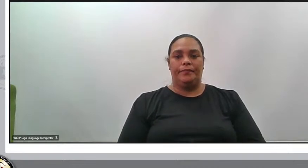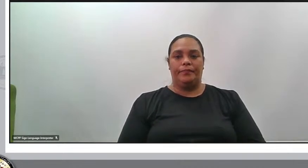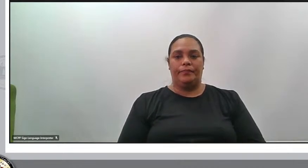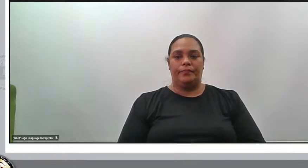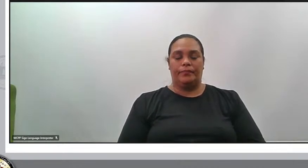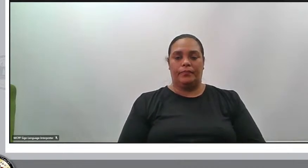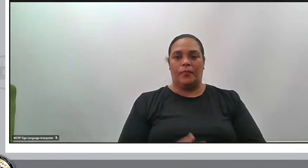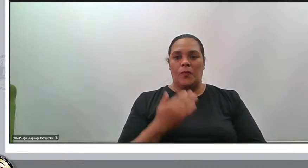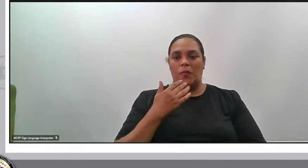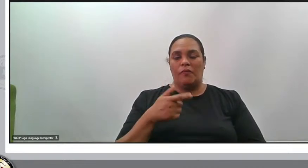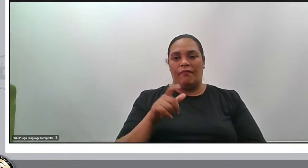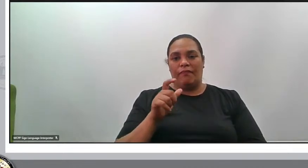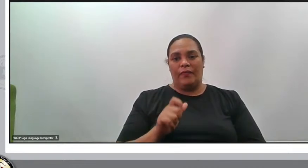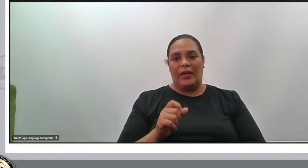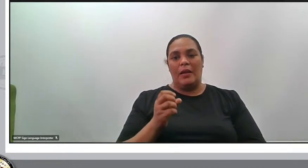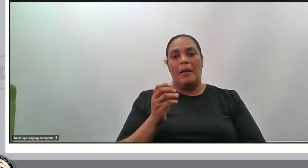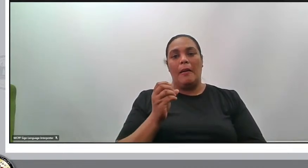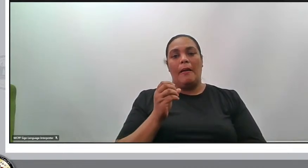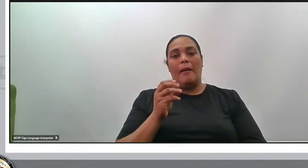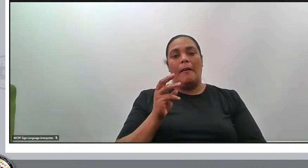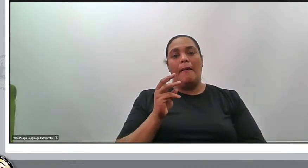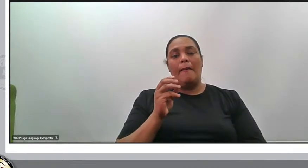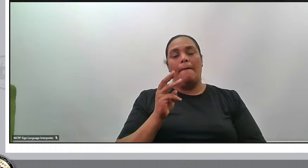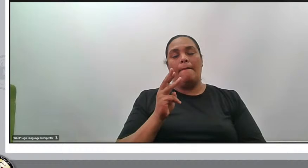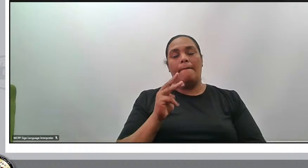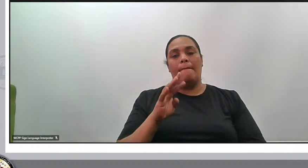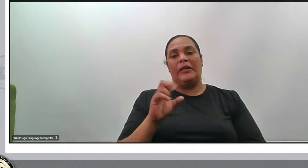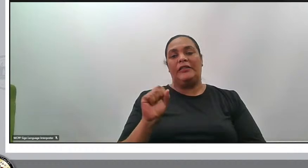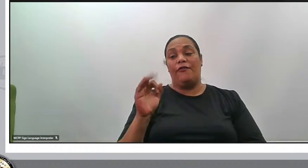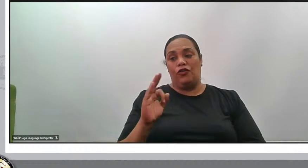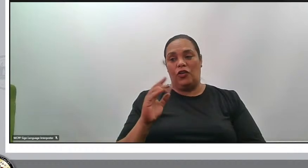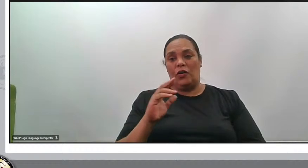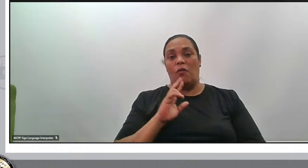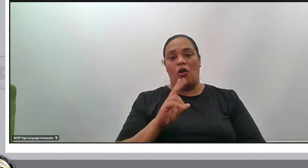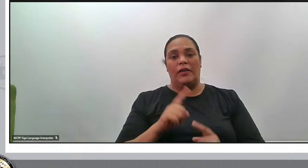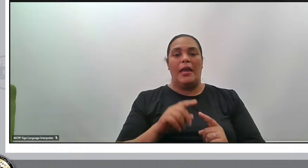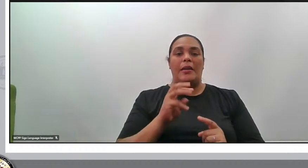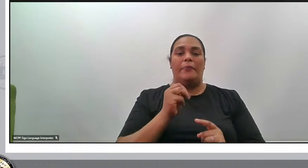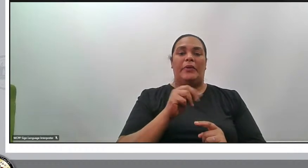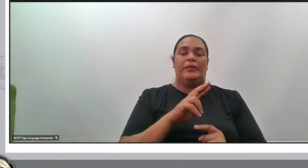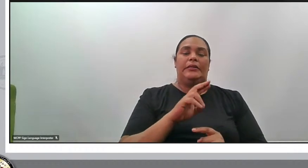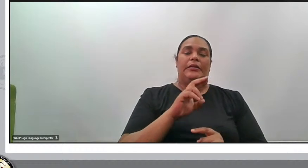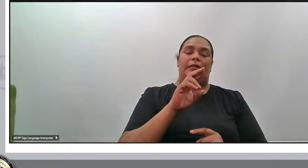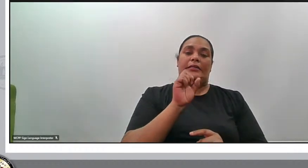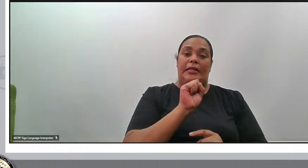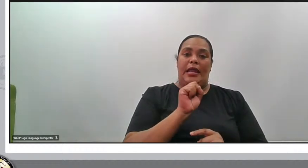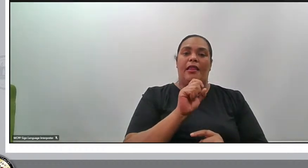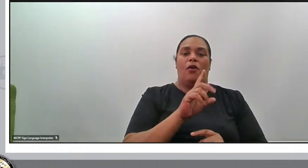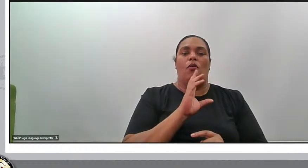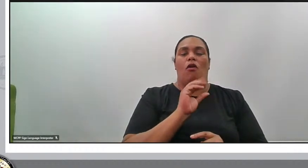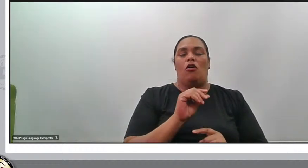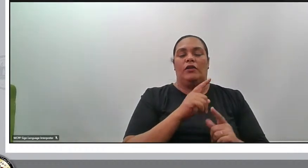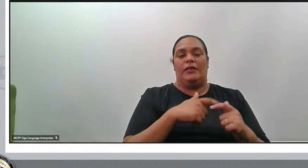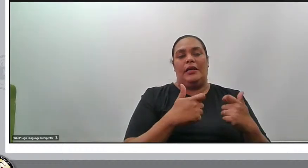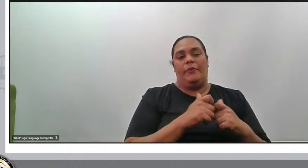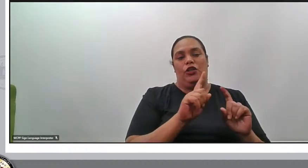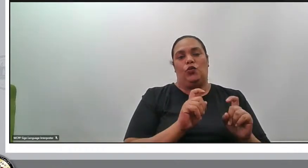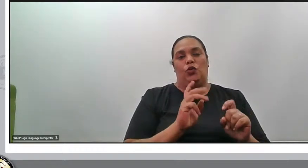please. Thank you, Chair. Thank you, Chairperson. Ms. Fushia will be responding to the PEO question and Mr. Stimele to the committee's question. Thank you.